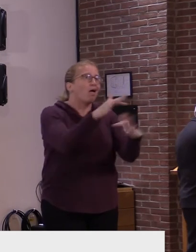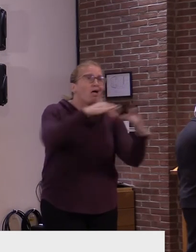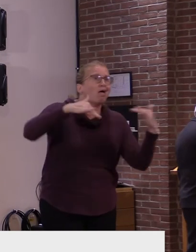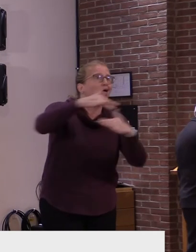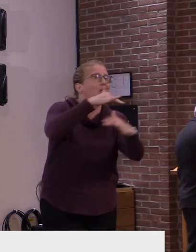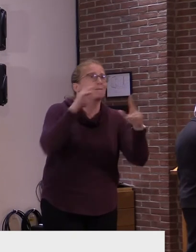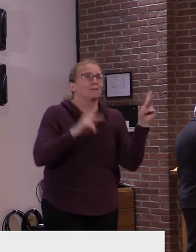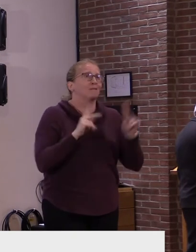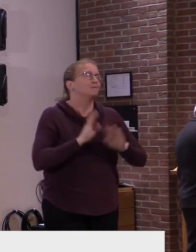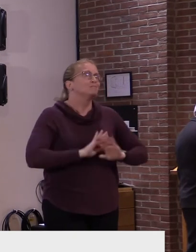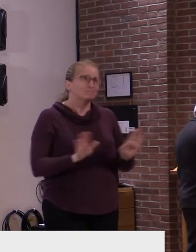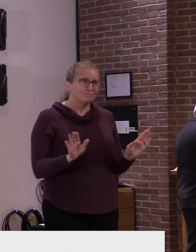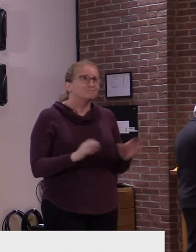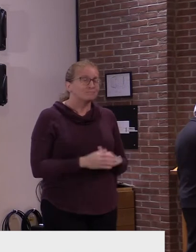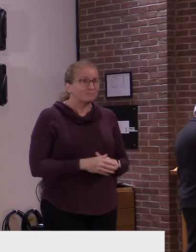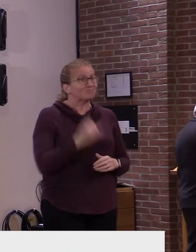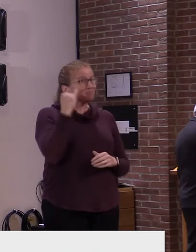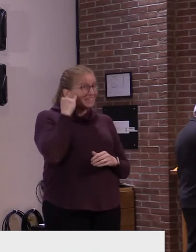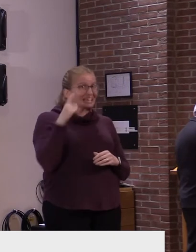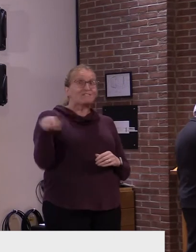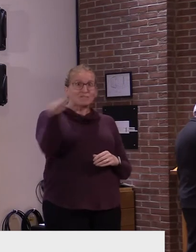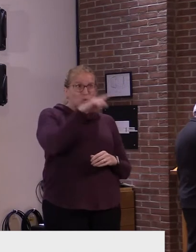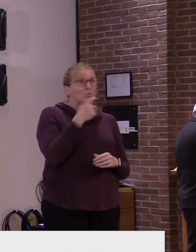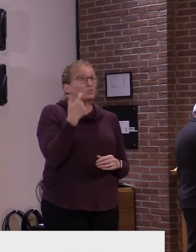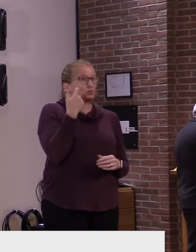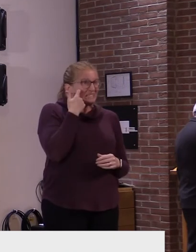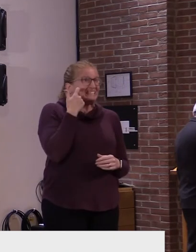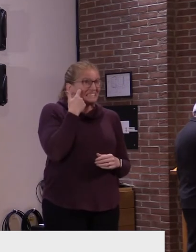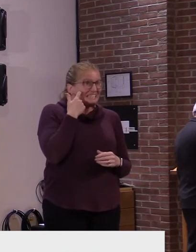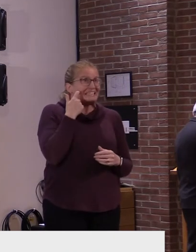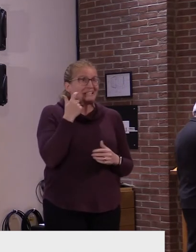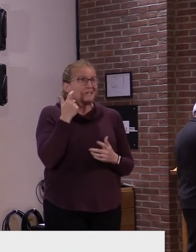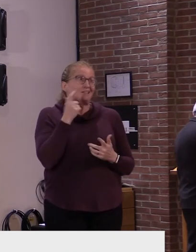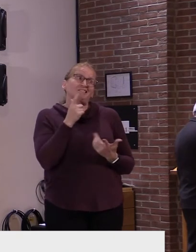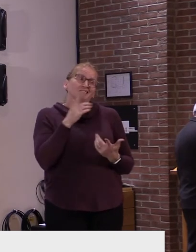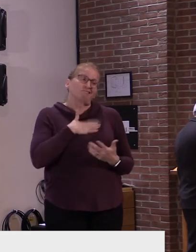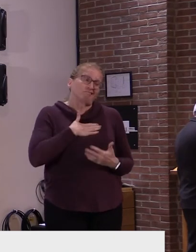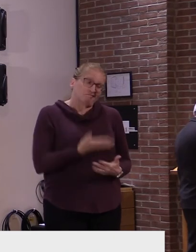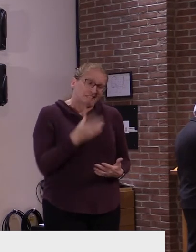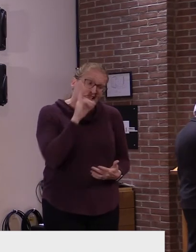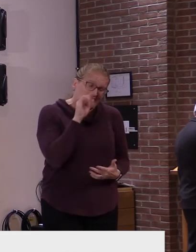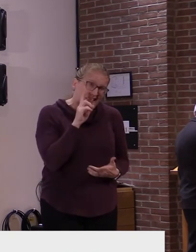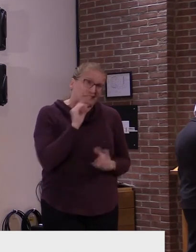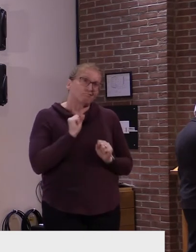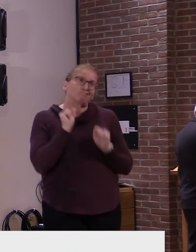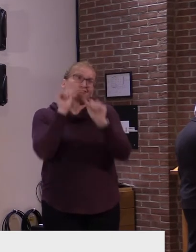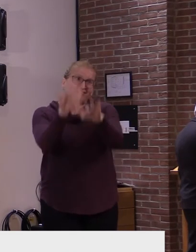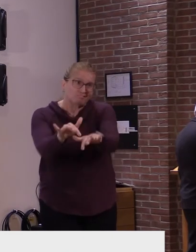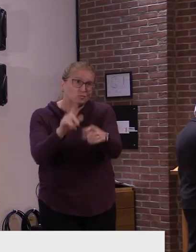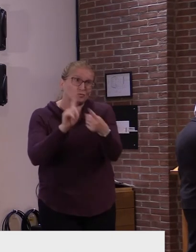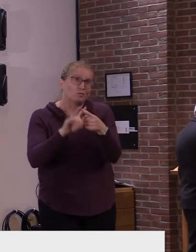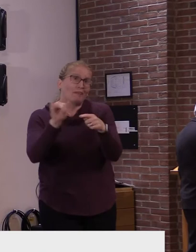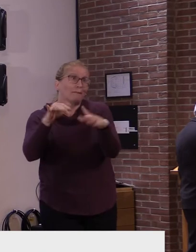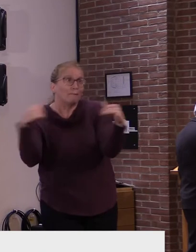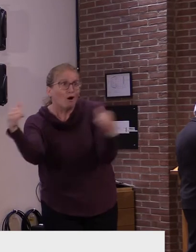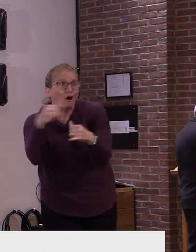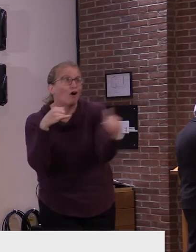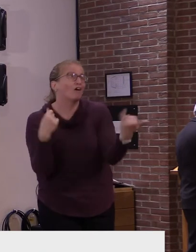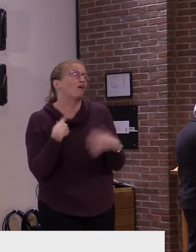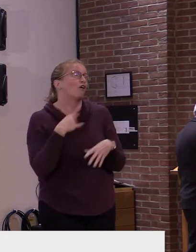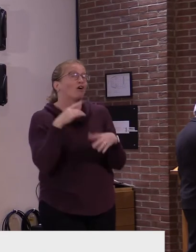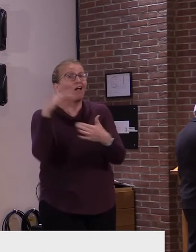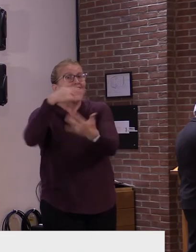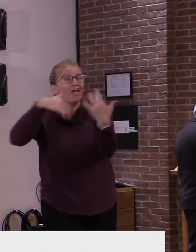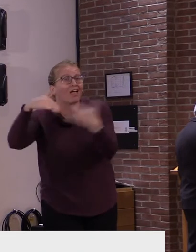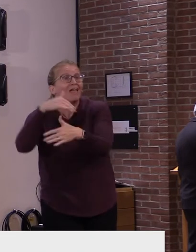or did recently socialize with people outside of your usual social circle or attended a crowded event please